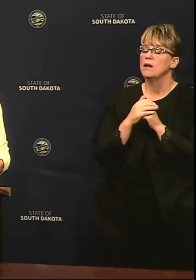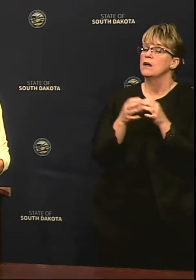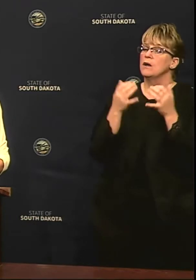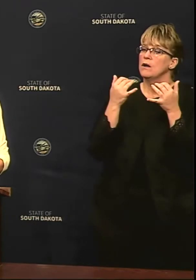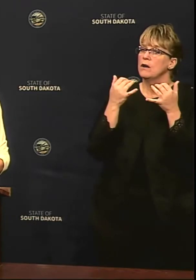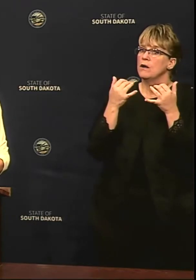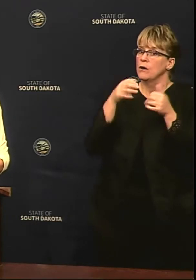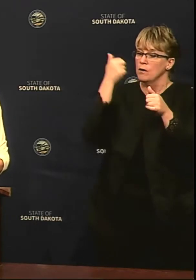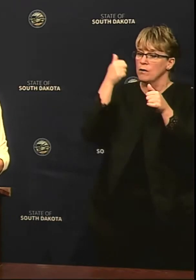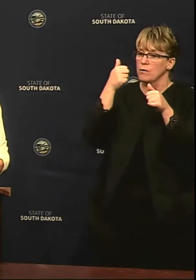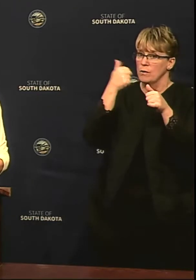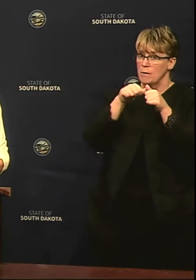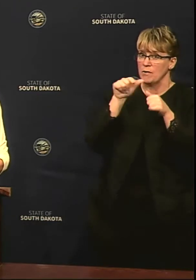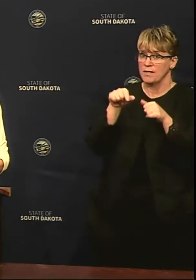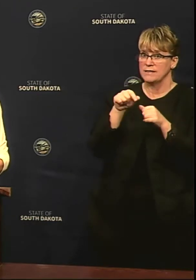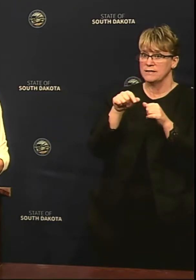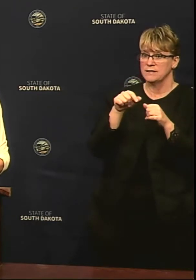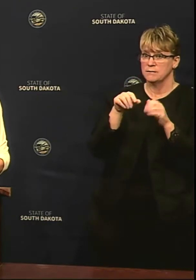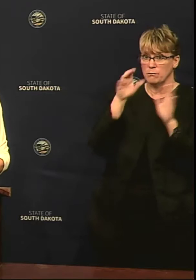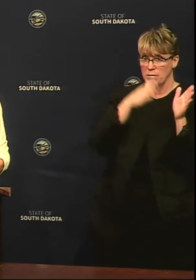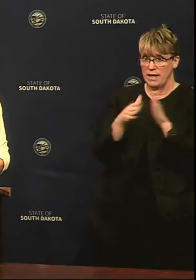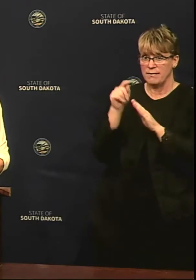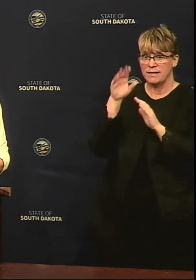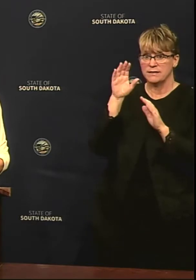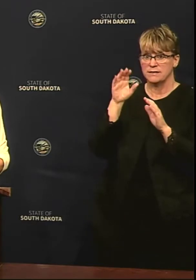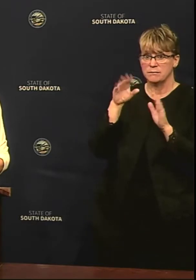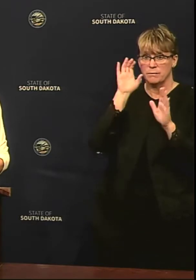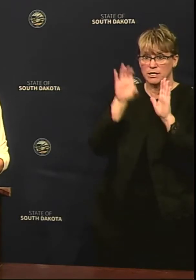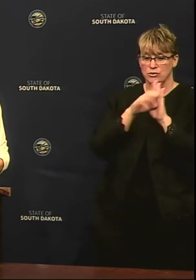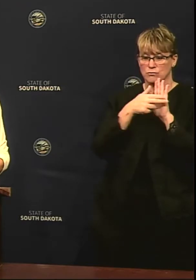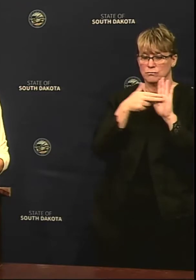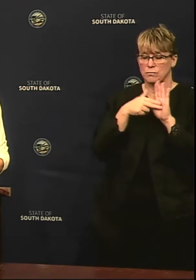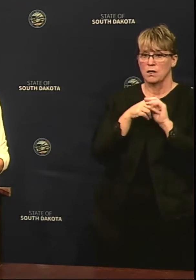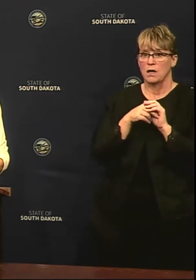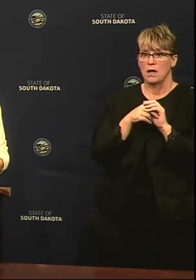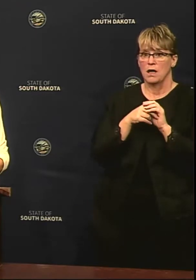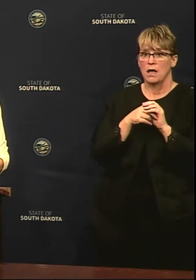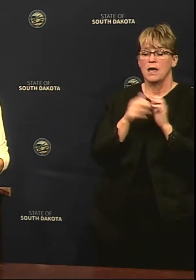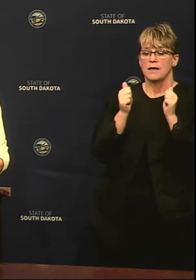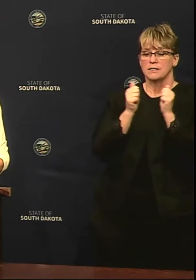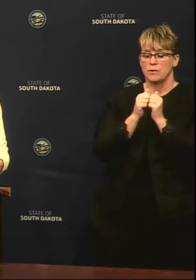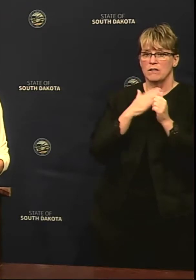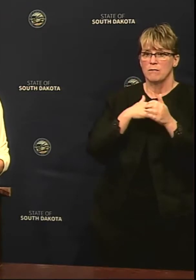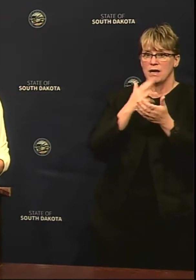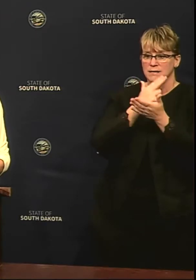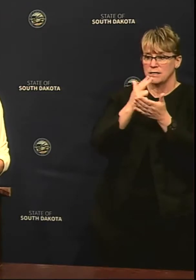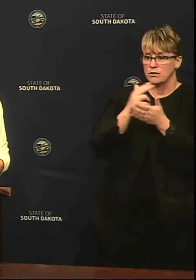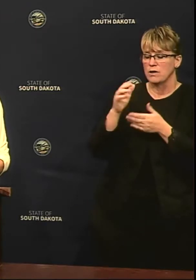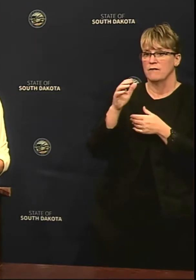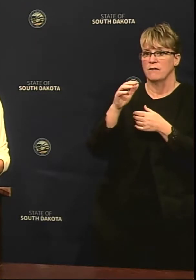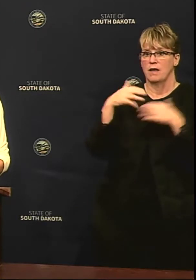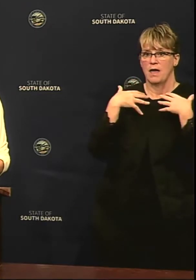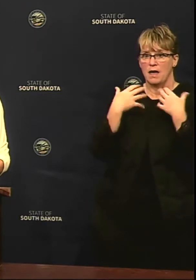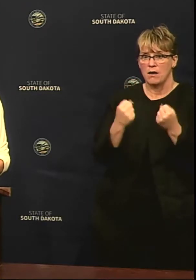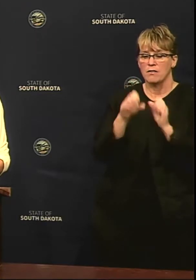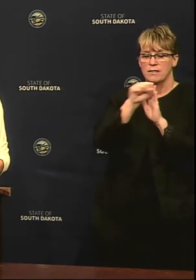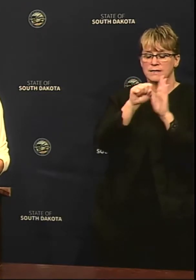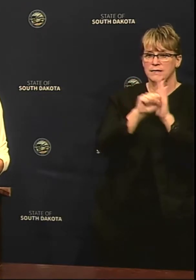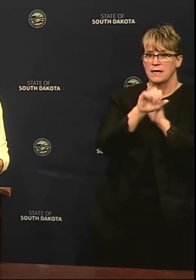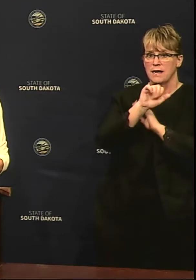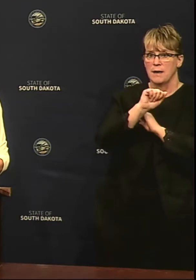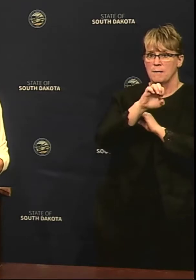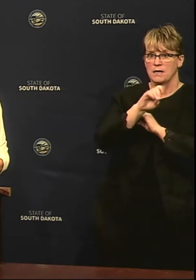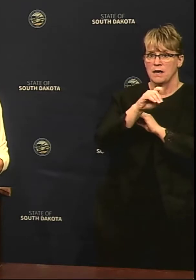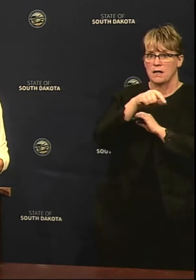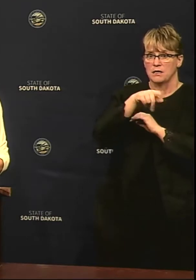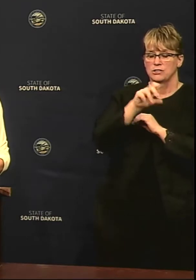this plan, this chart I have in front of you, I put together with my Secretary of Health, the state epidemiologist, the experts